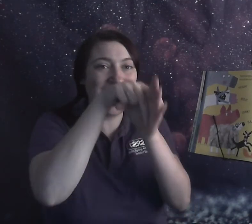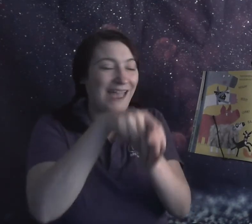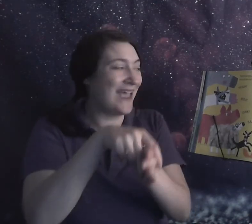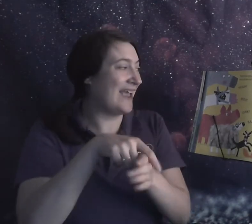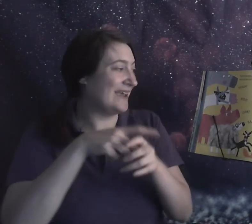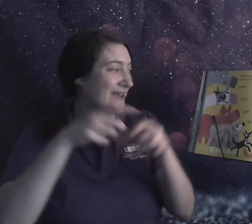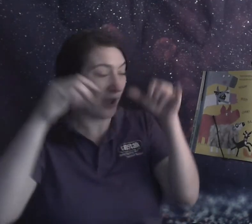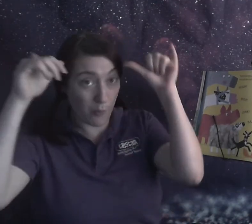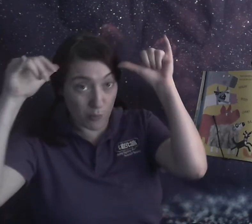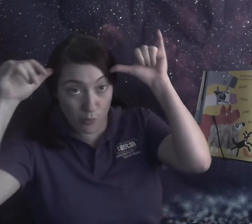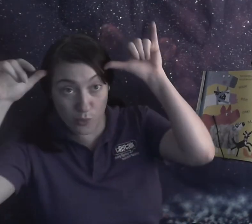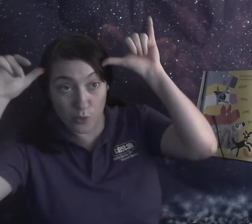"Nay!